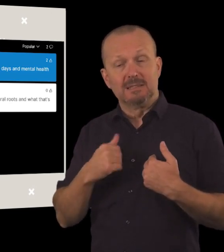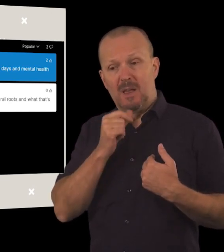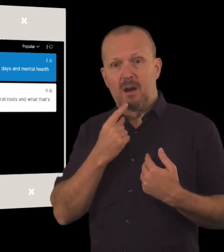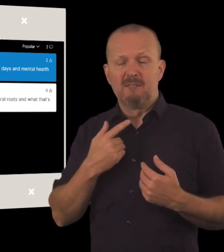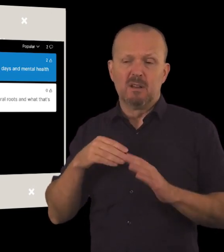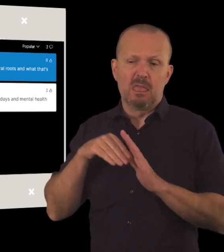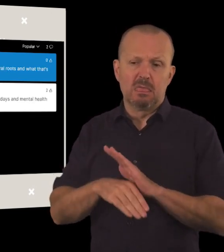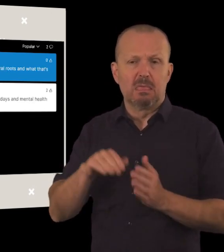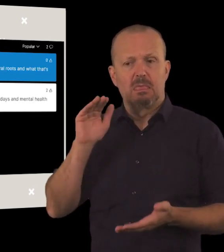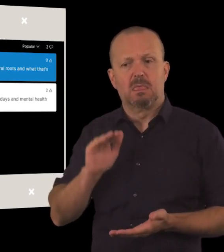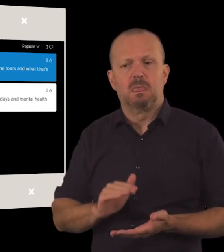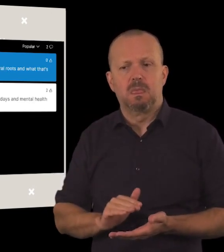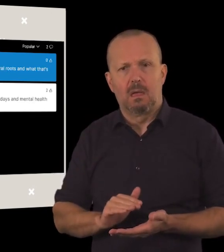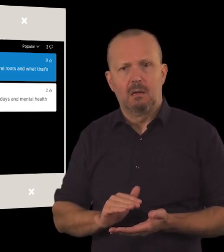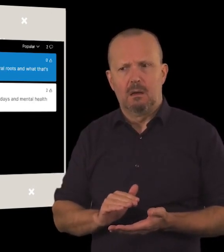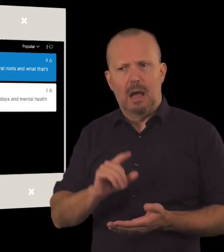Can you